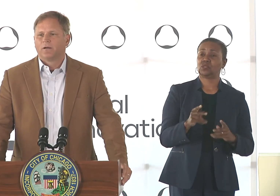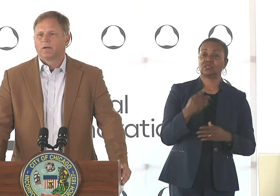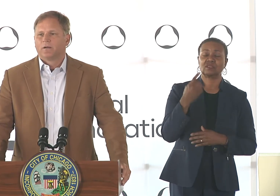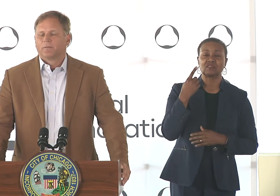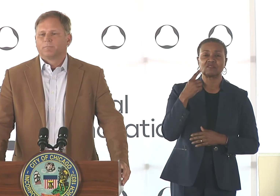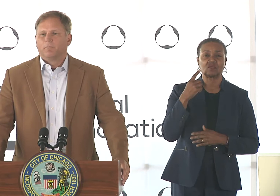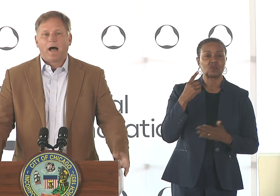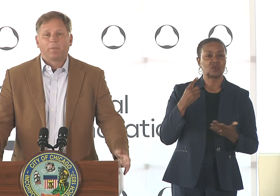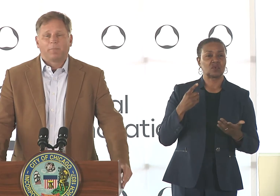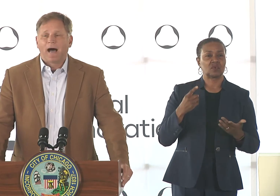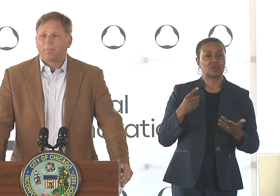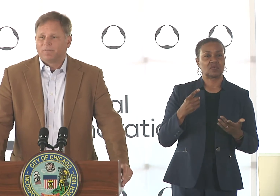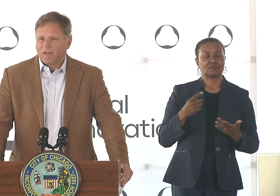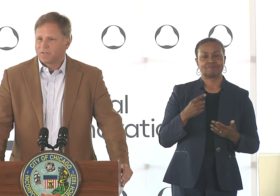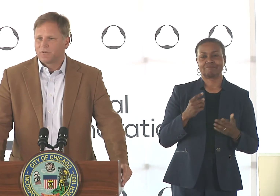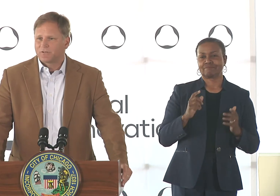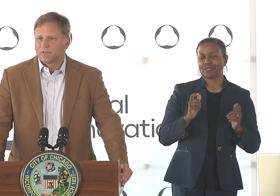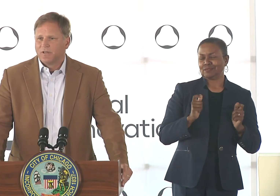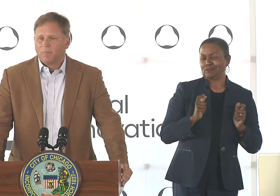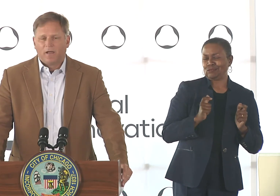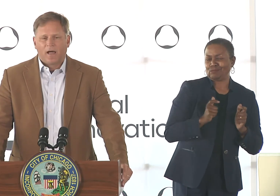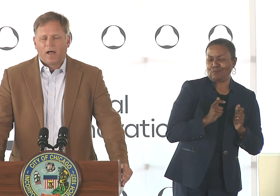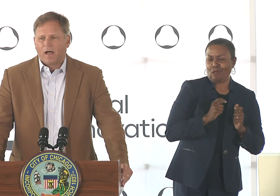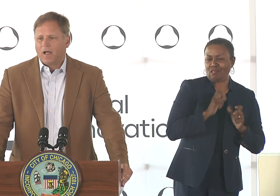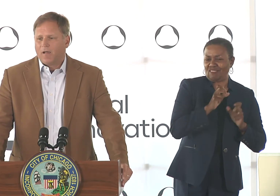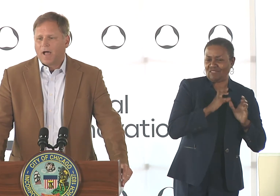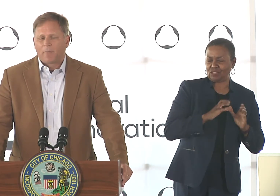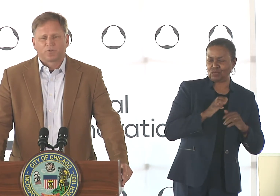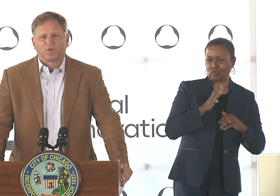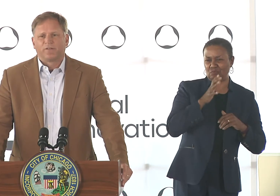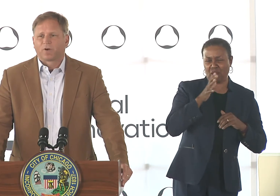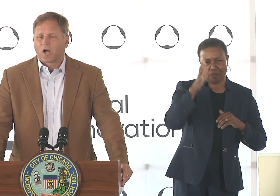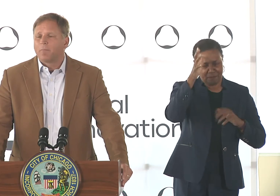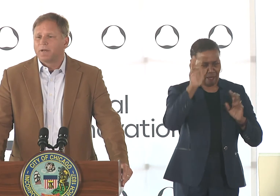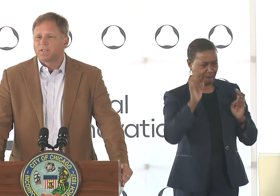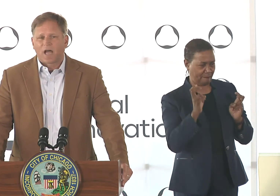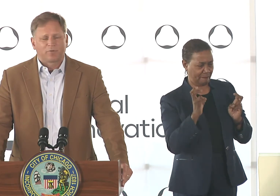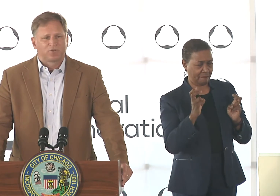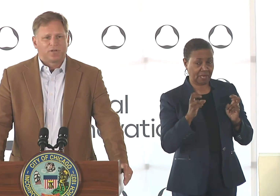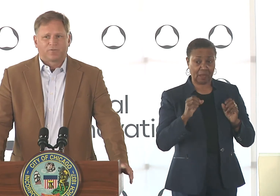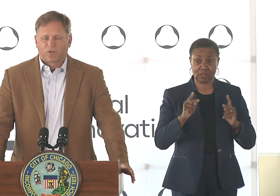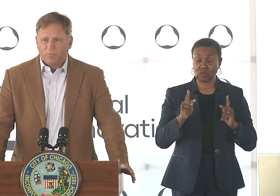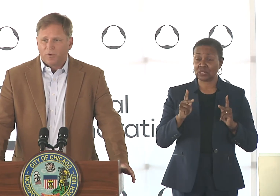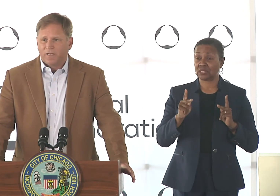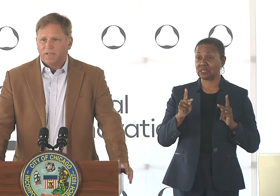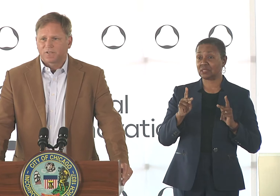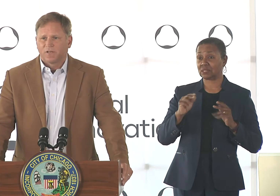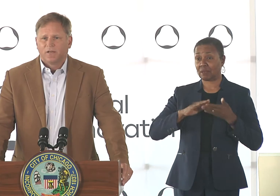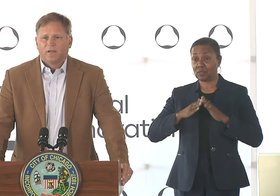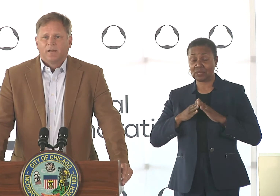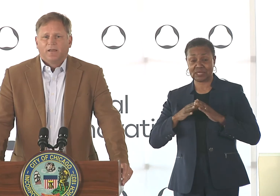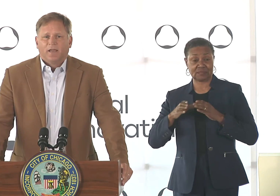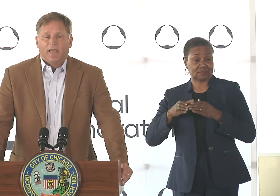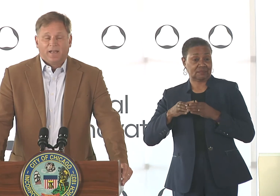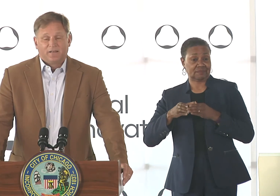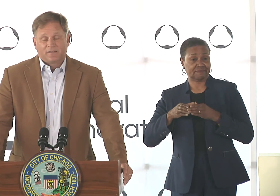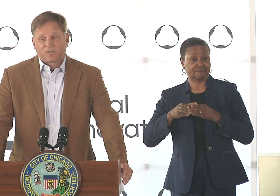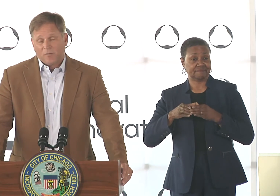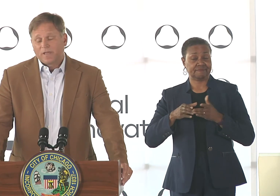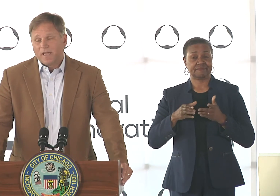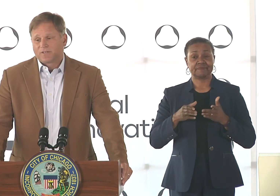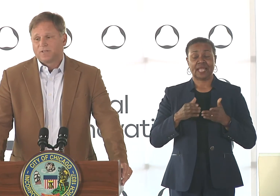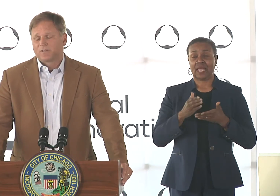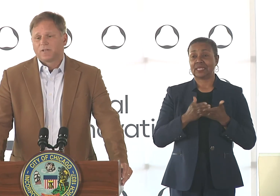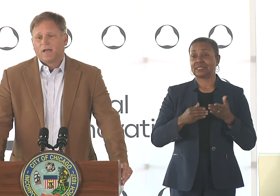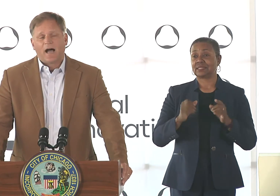for mom and pop investors, opportunity for companies, opportunity for communities, and in